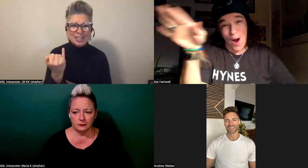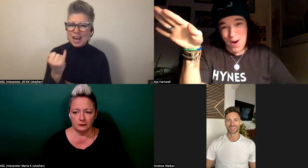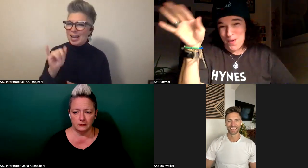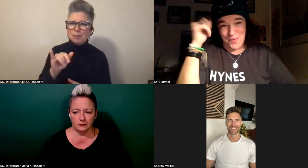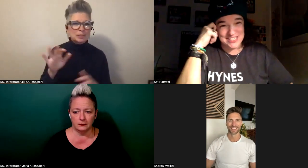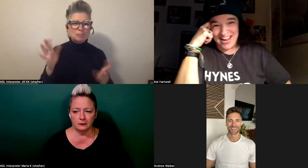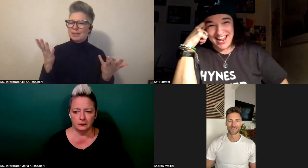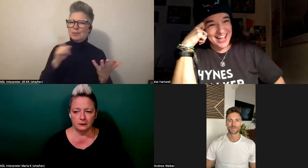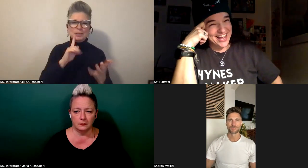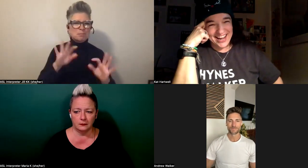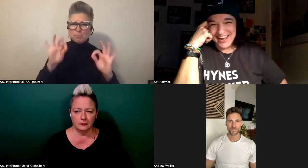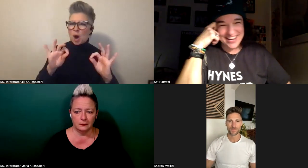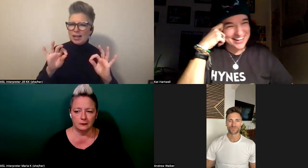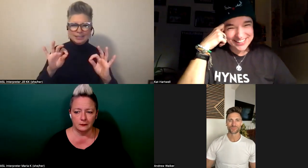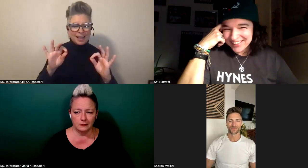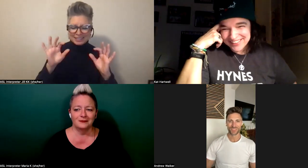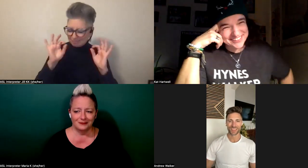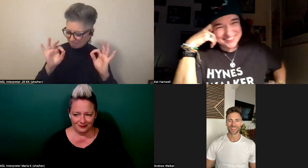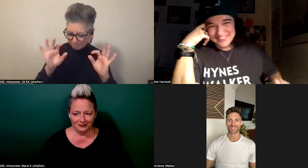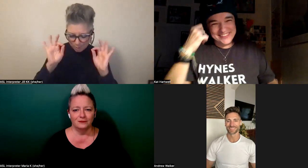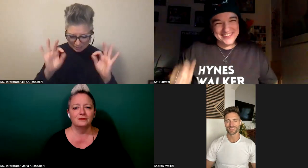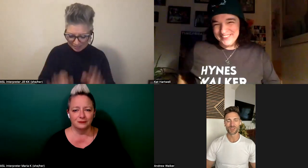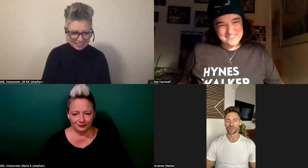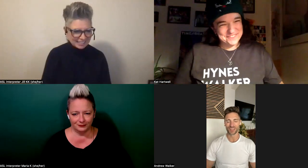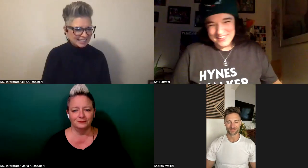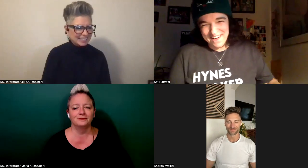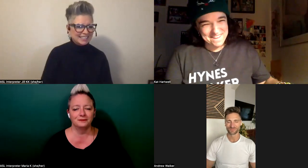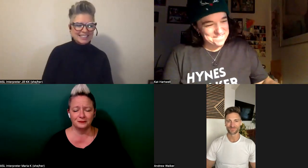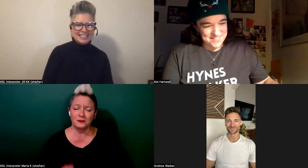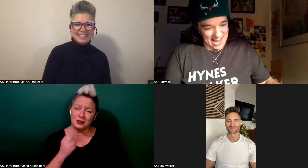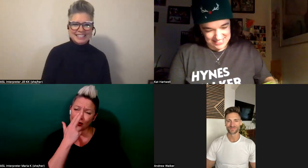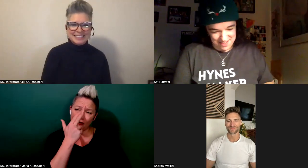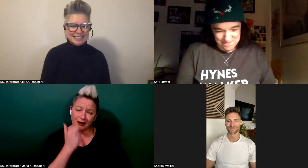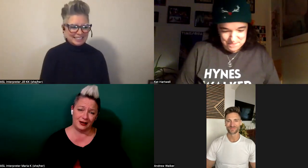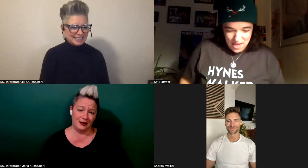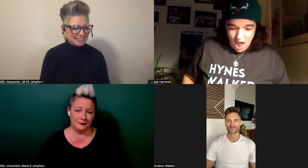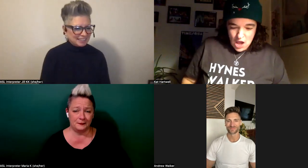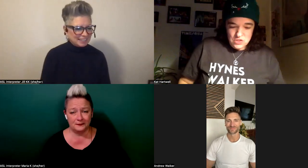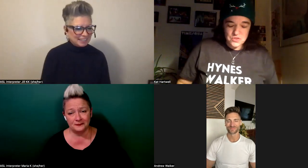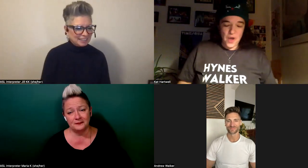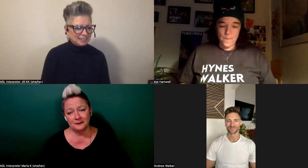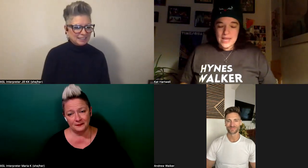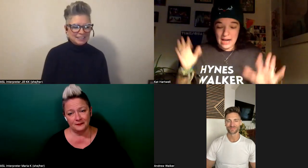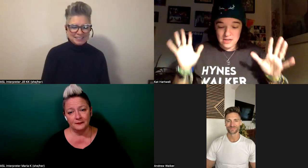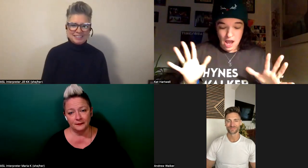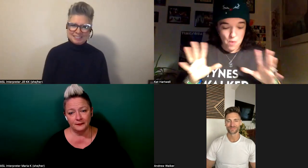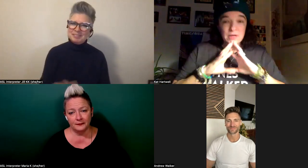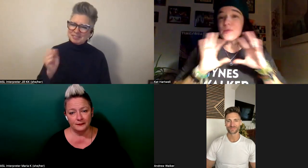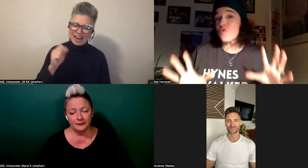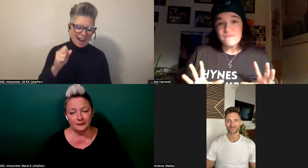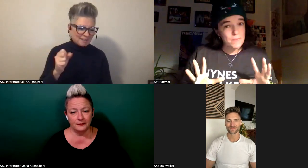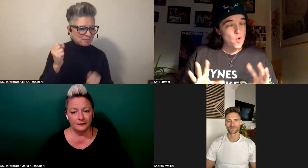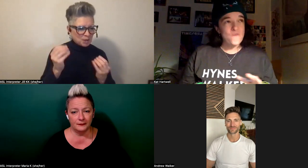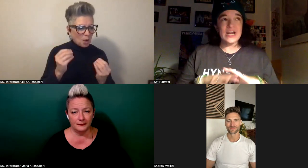Yeah. tone. Yeah, so funny. Yeah. So yeah, it